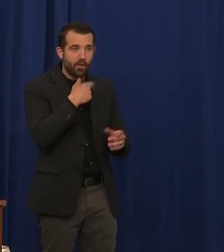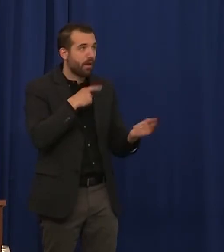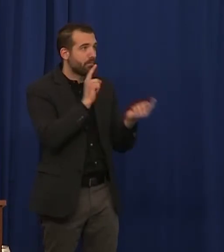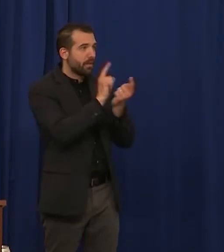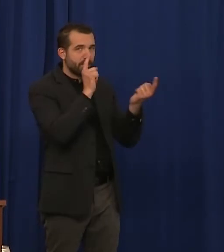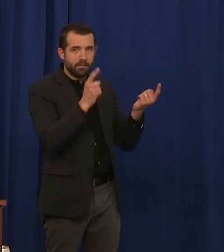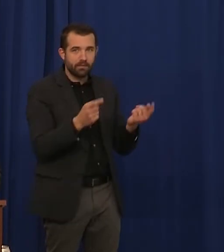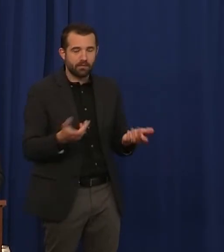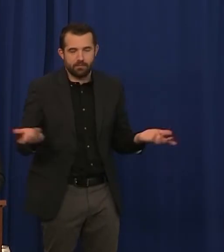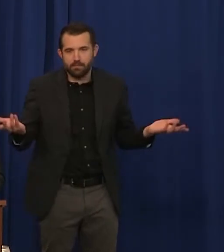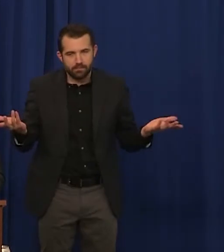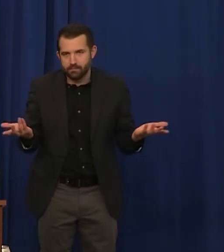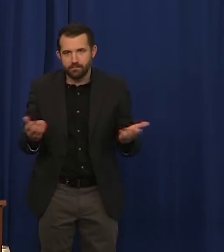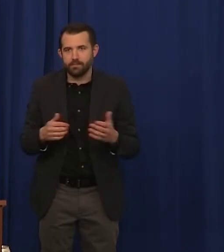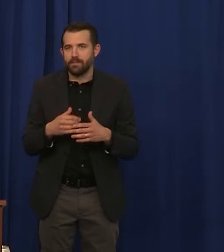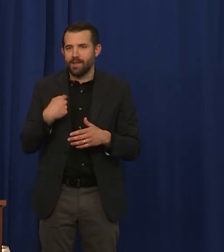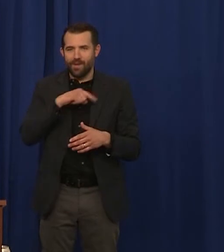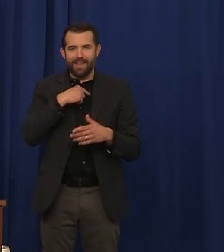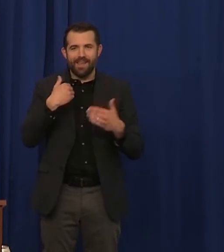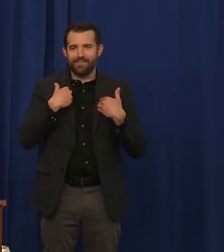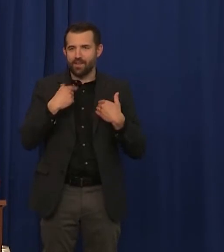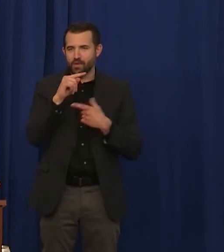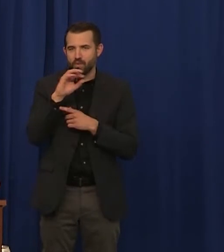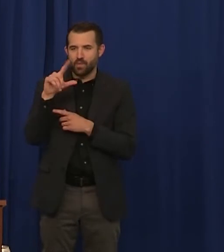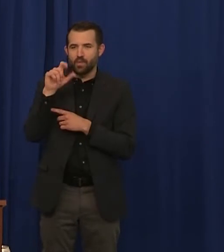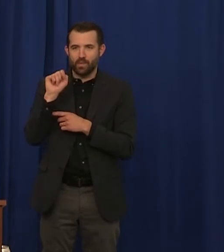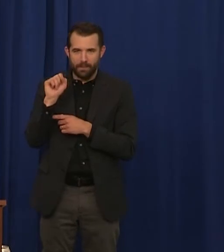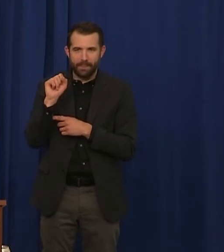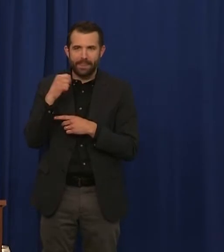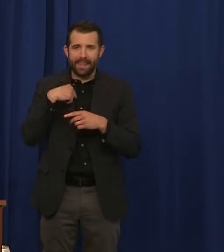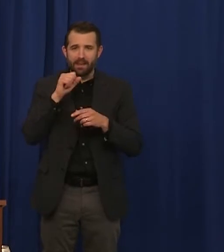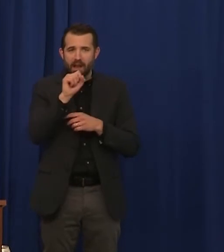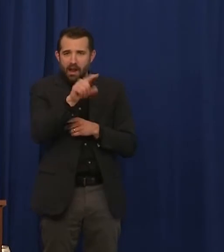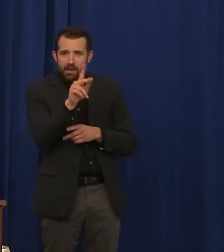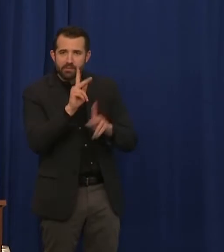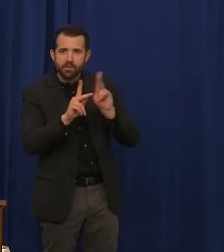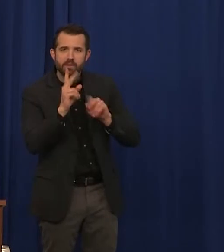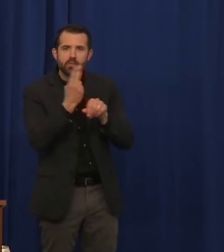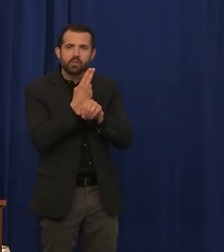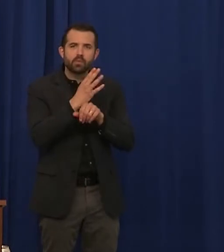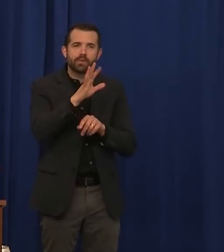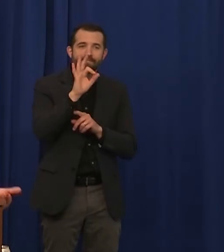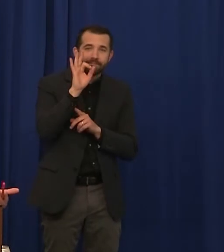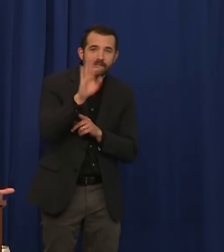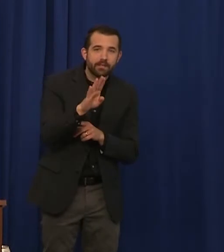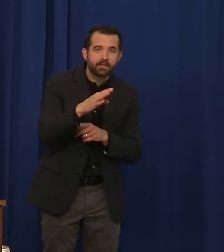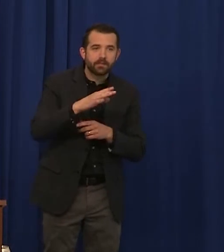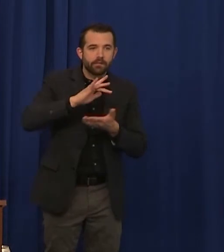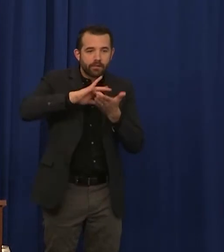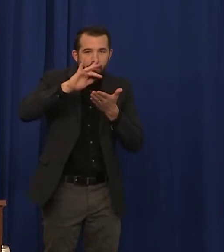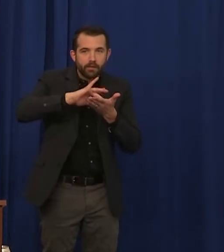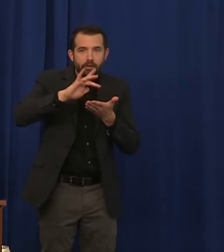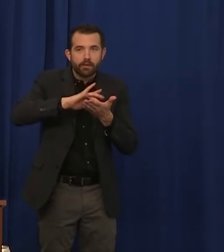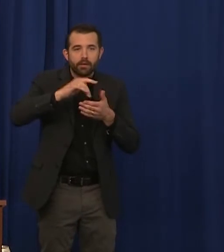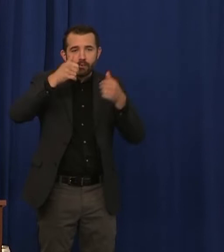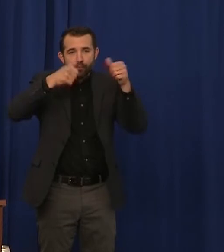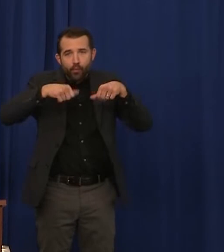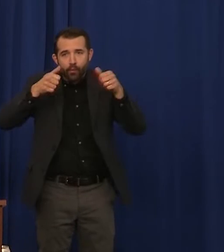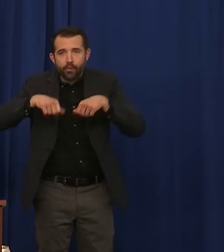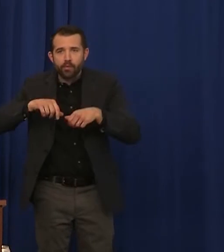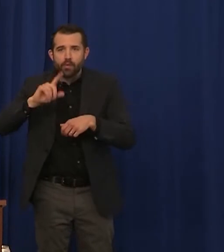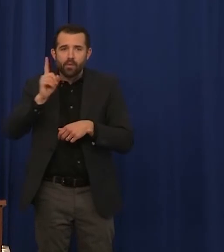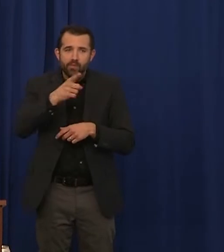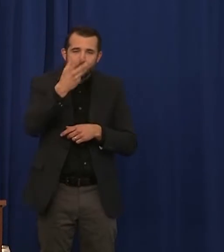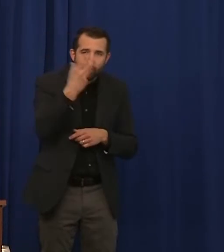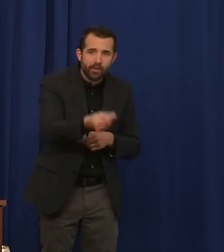of different tools to try to get at that. We ask people to go back through their social media accounts and maybe look at where they posted things on Instagram.